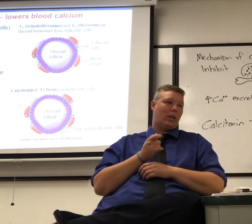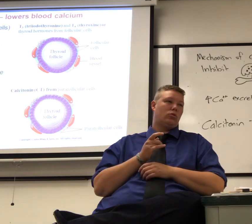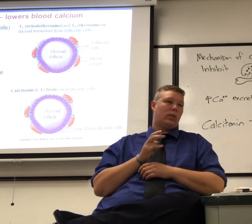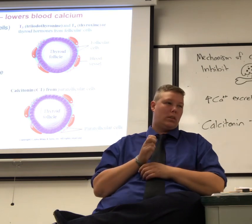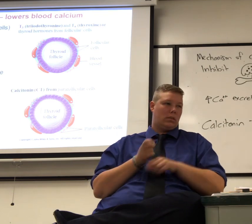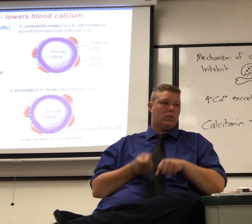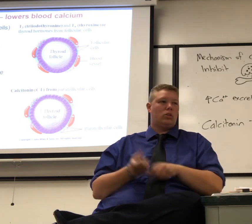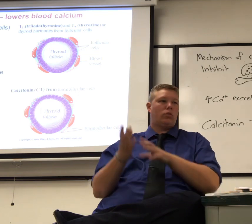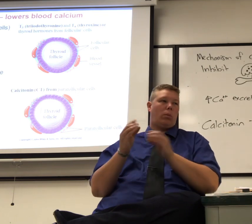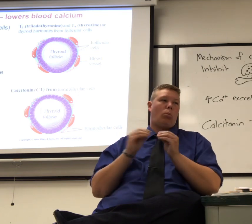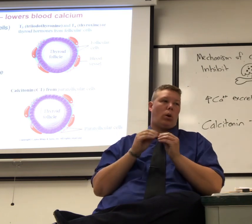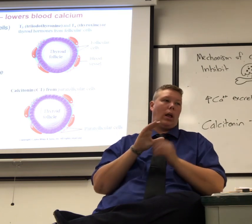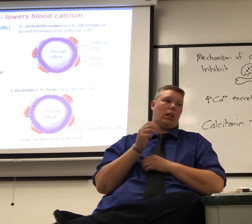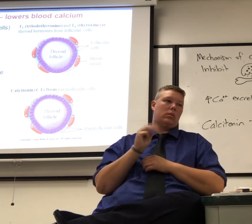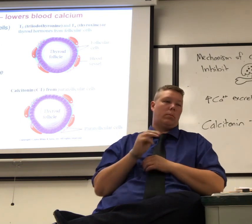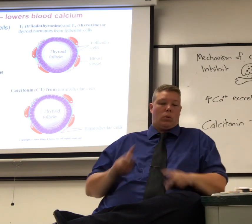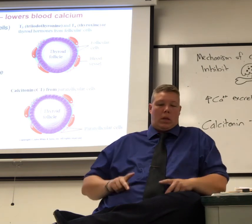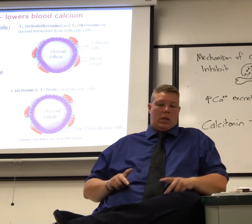excretion